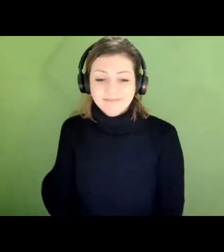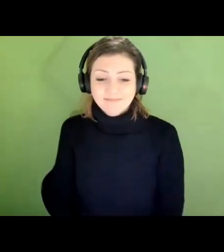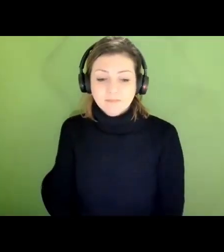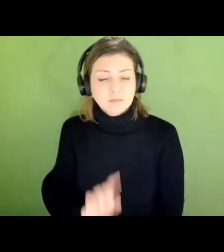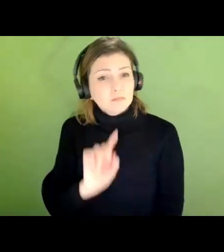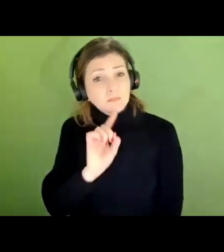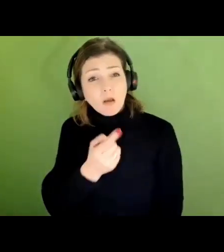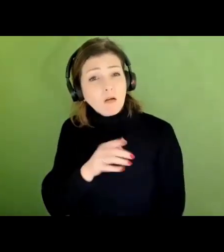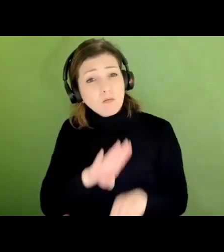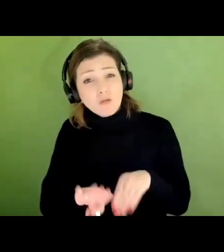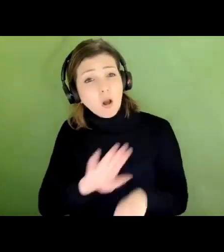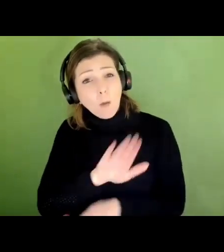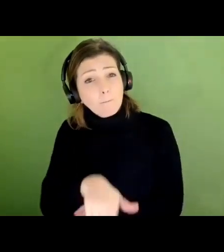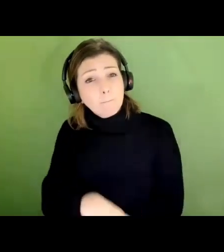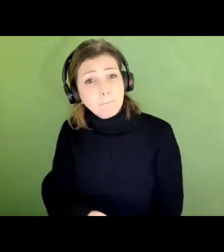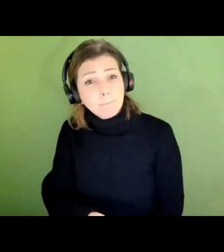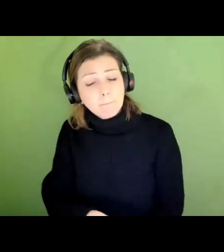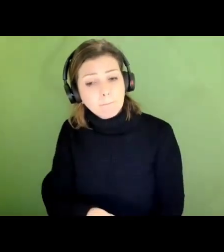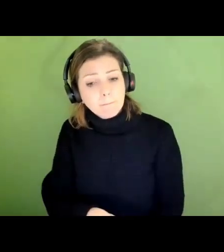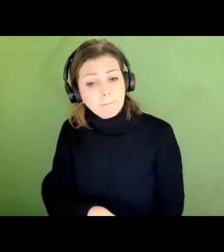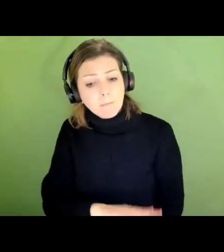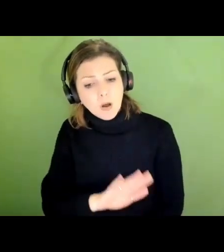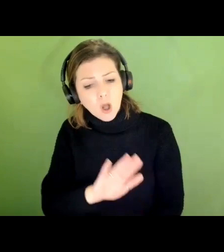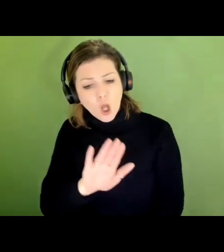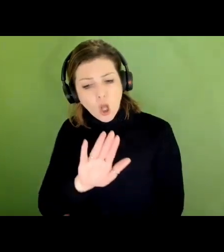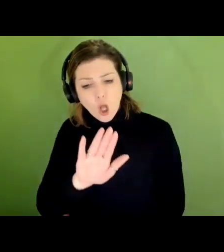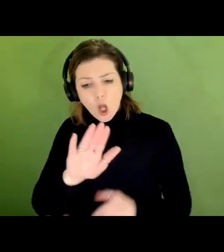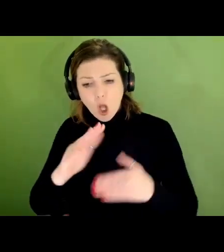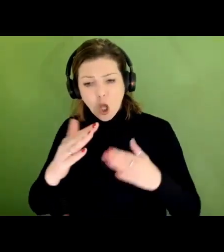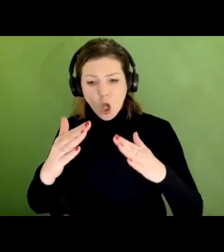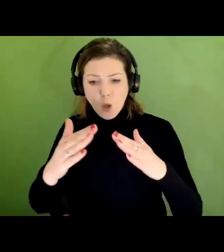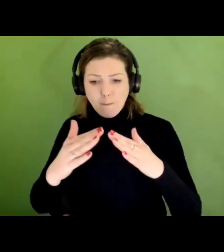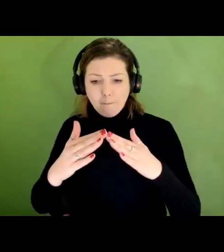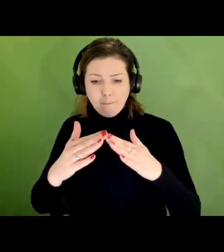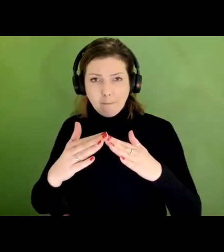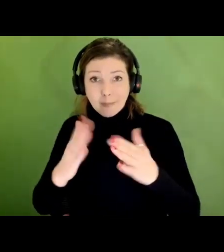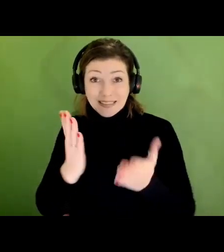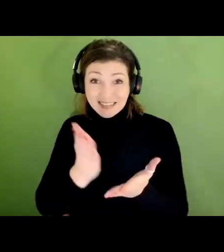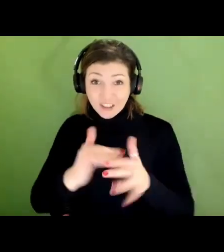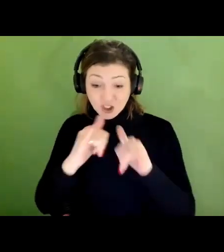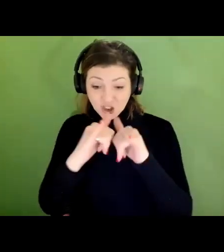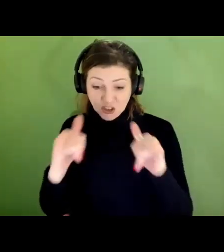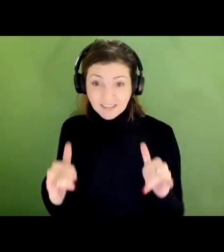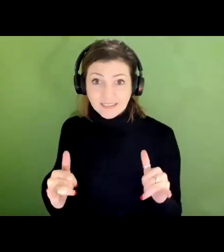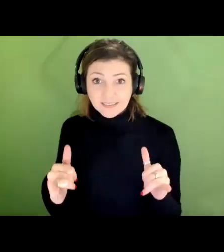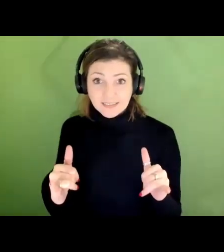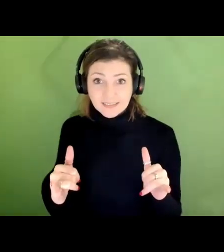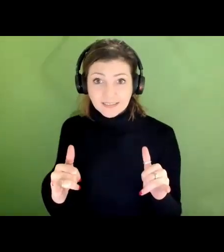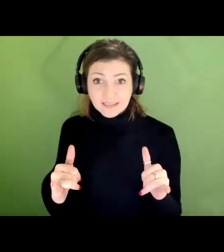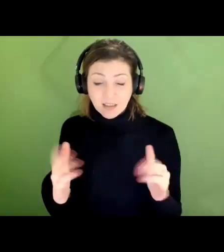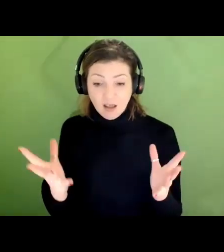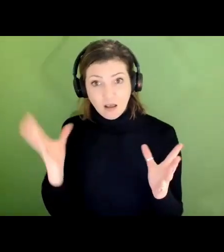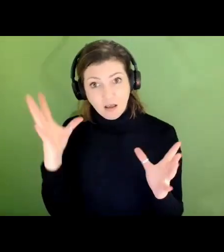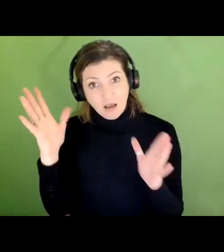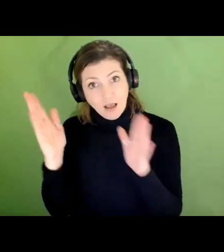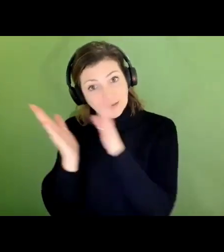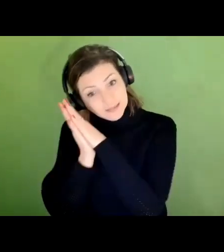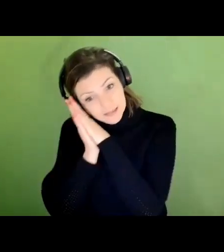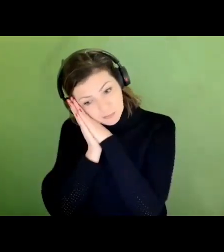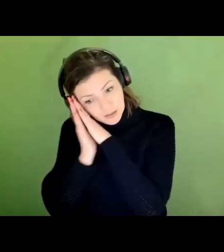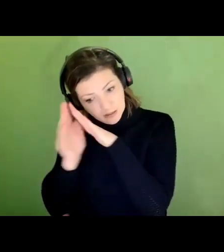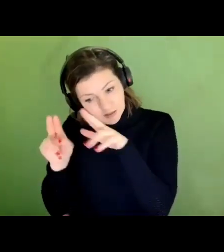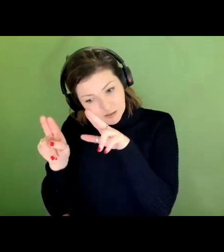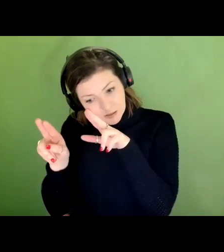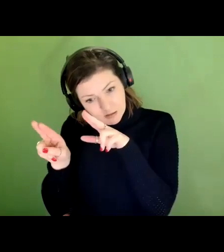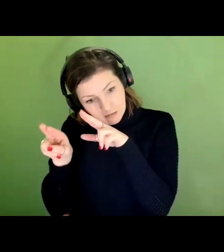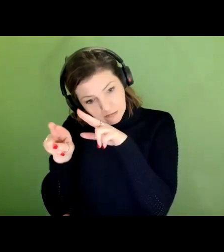singing at home. I say home, but it's a shed where I sleep head to toe, back to back,